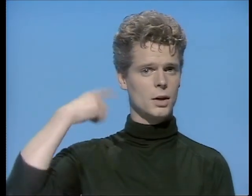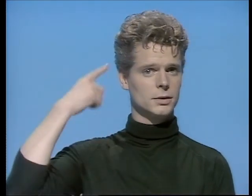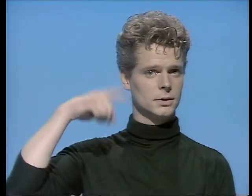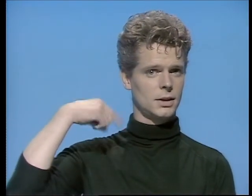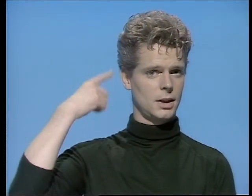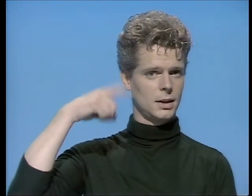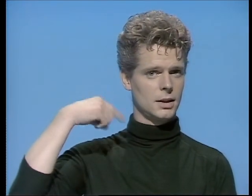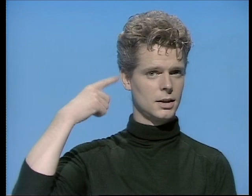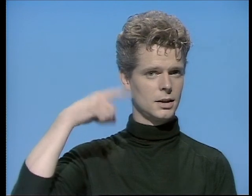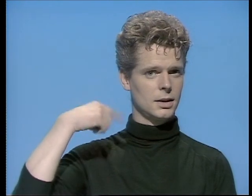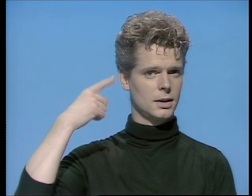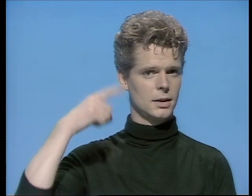London.